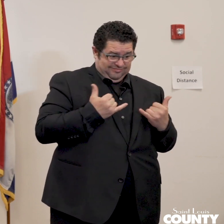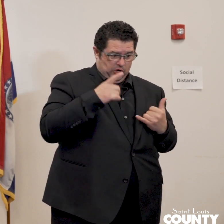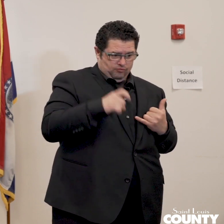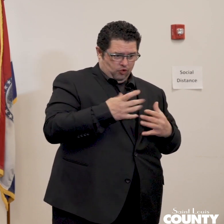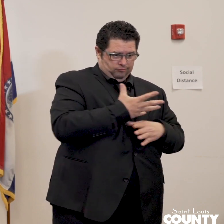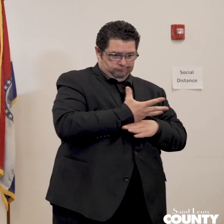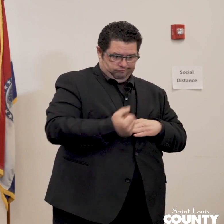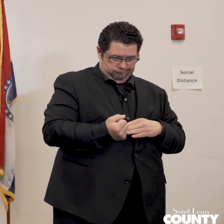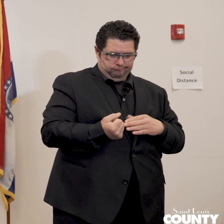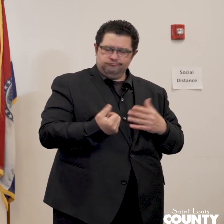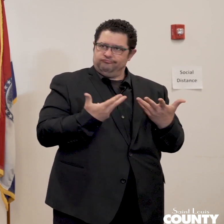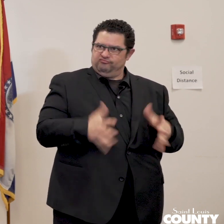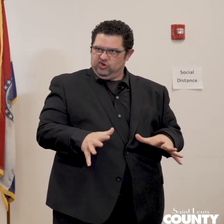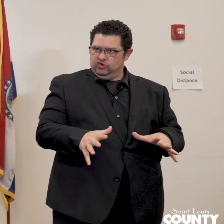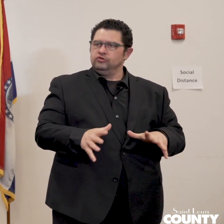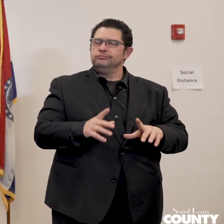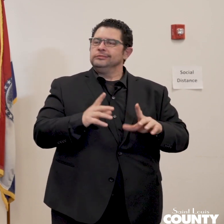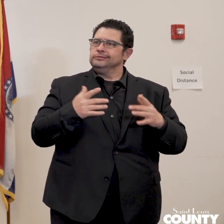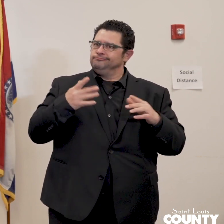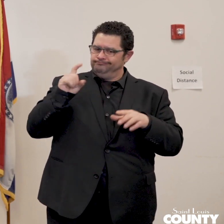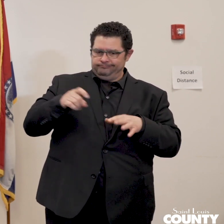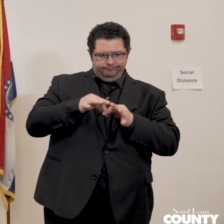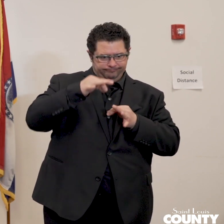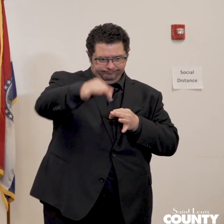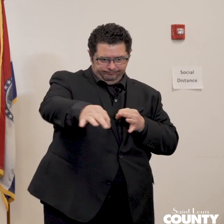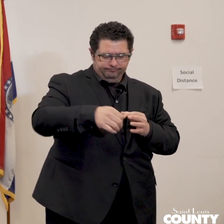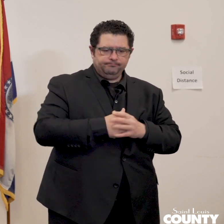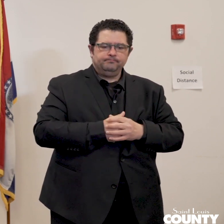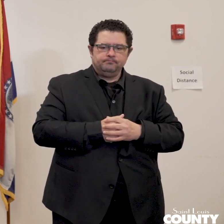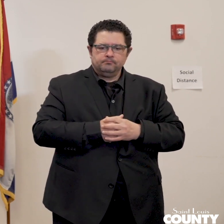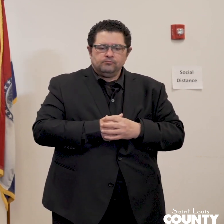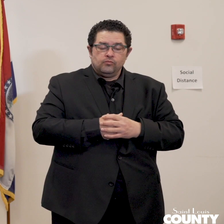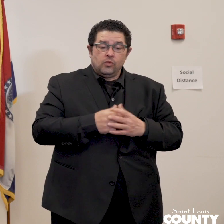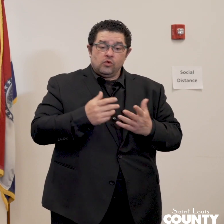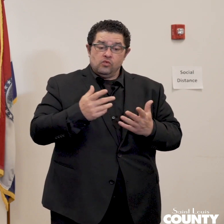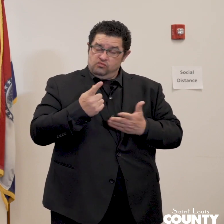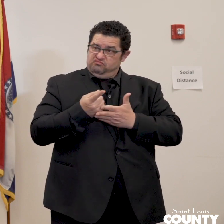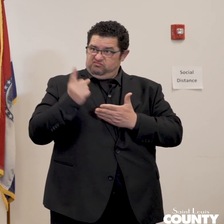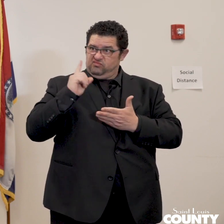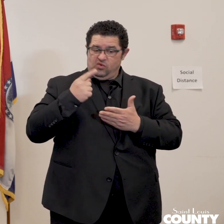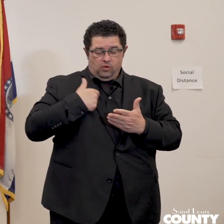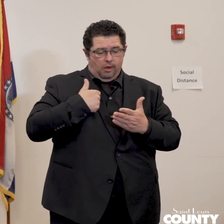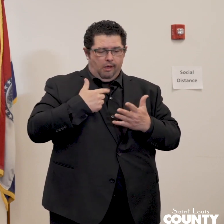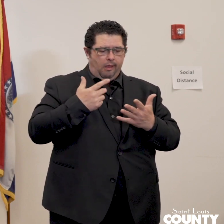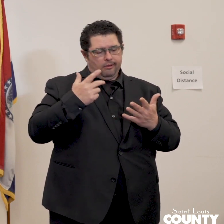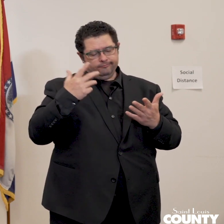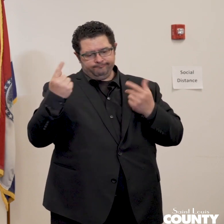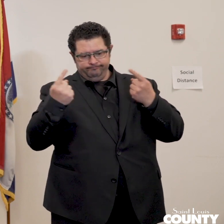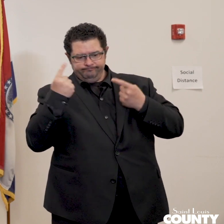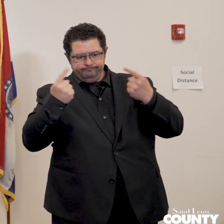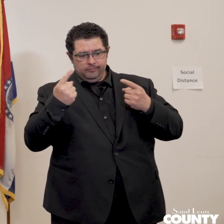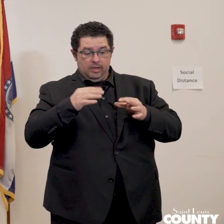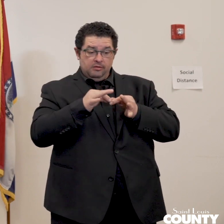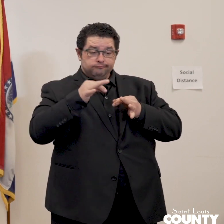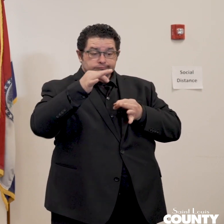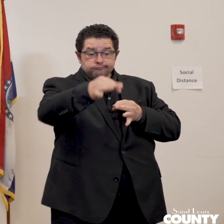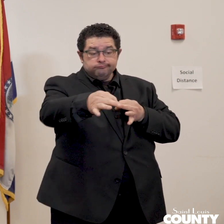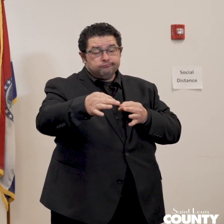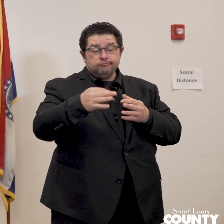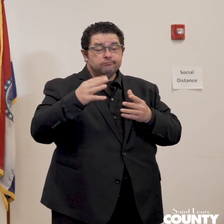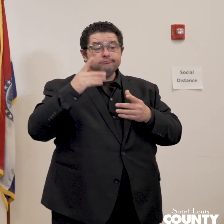Last week I announced the stay-at-home orders would stay into place indefinitely and we would reevaluate in